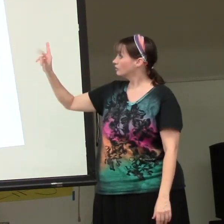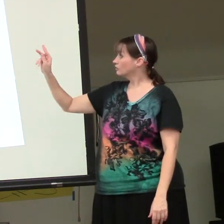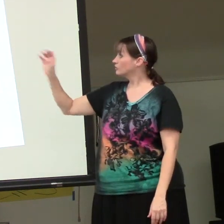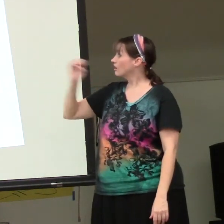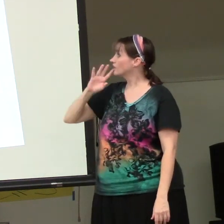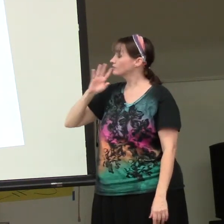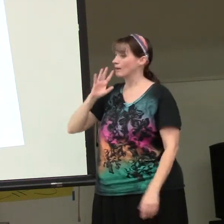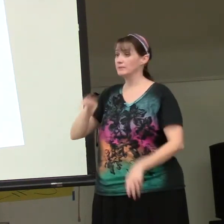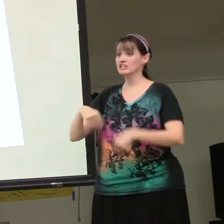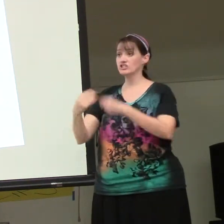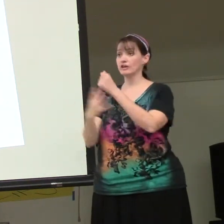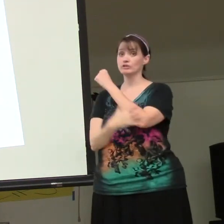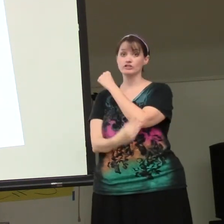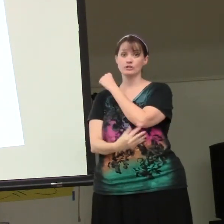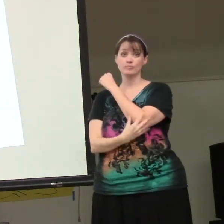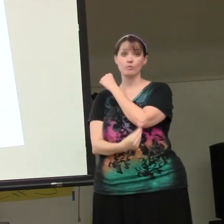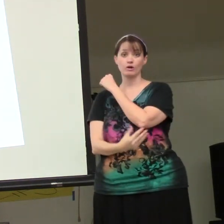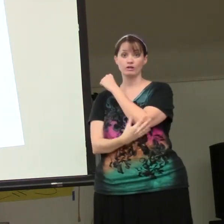Luke talks about being generous to the poor.